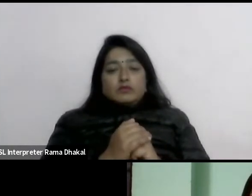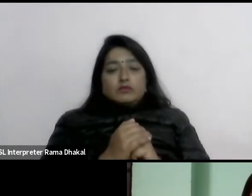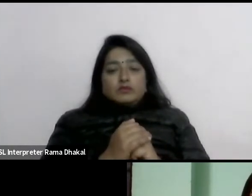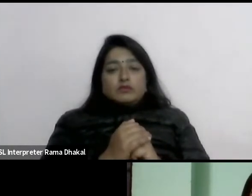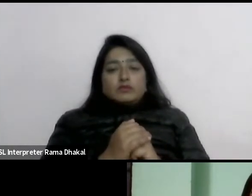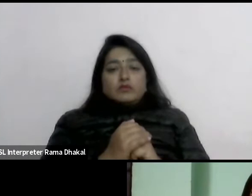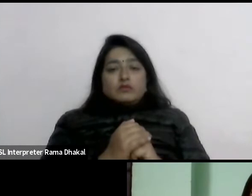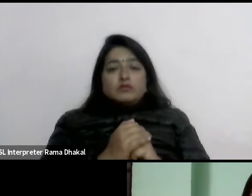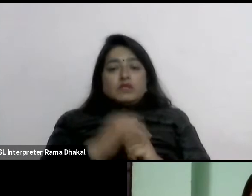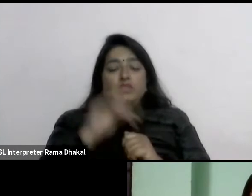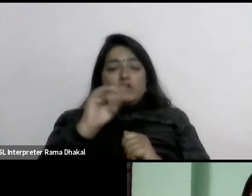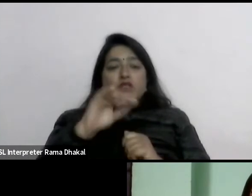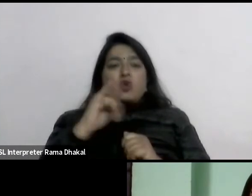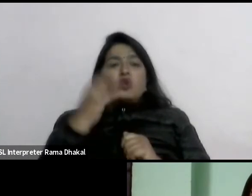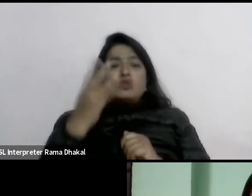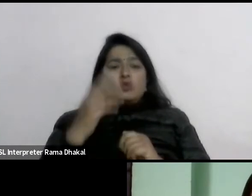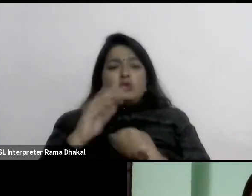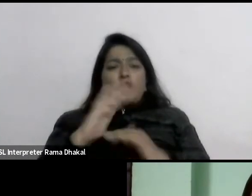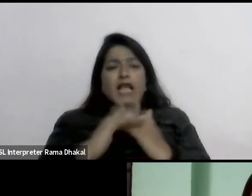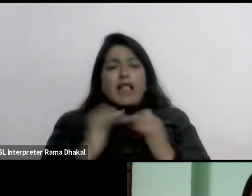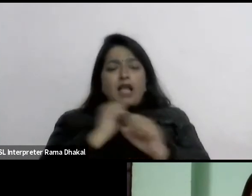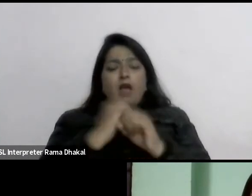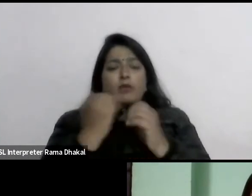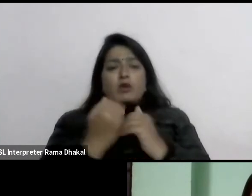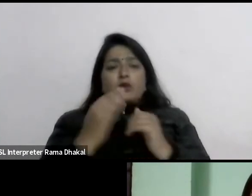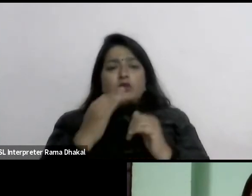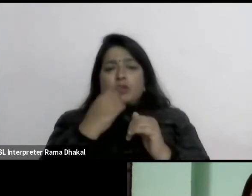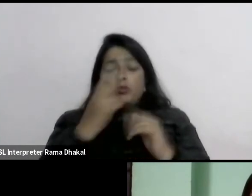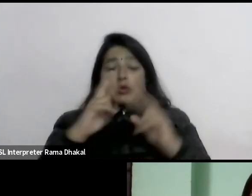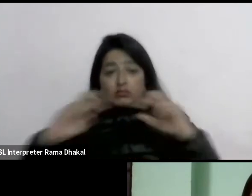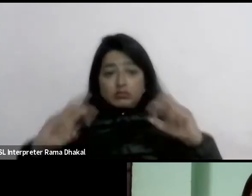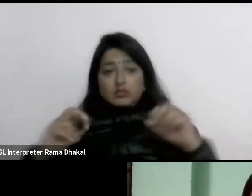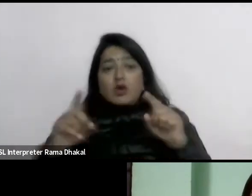process and, you know,